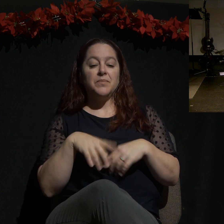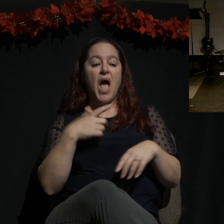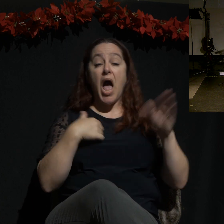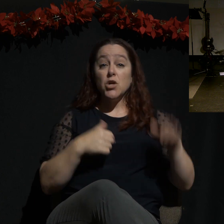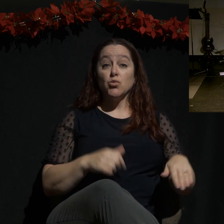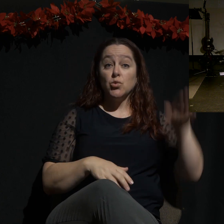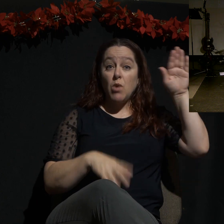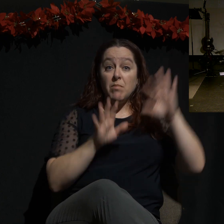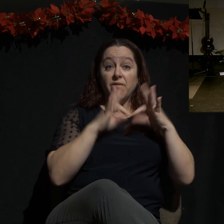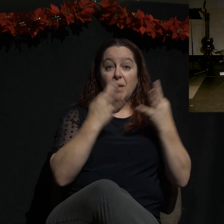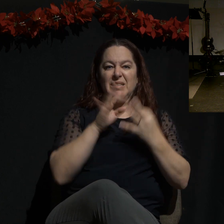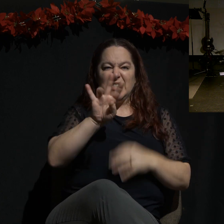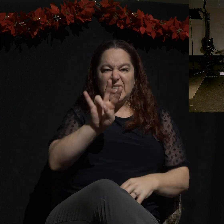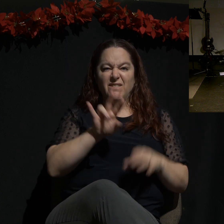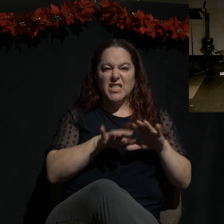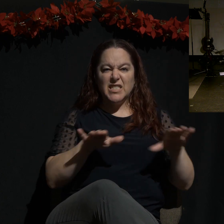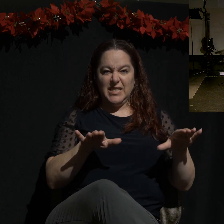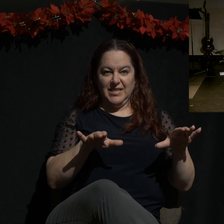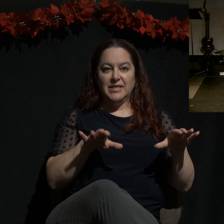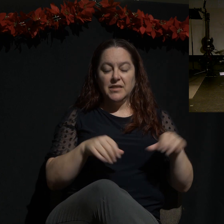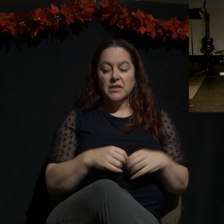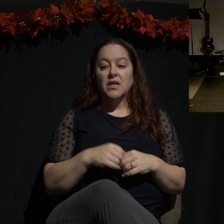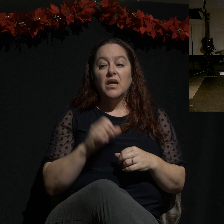of 7, right? And